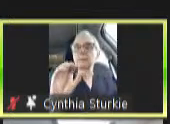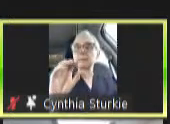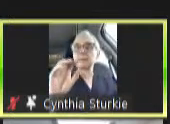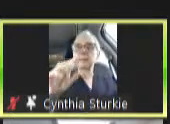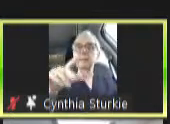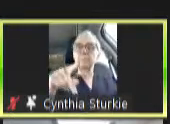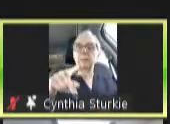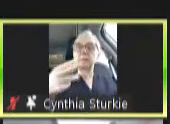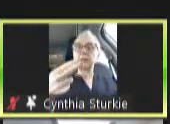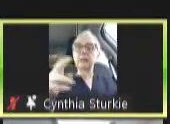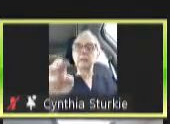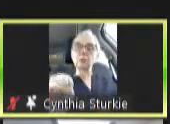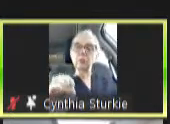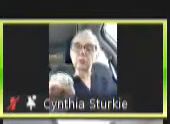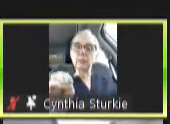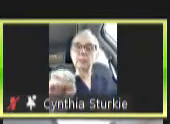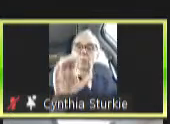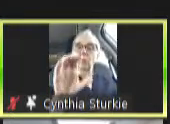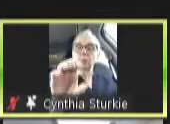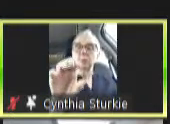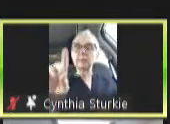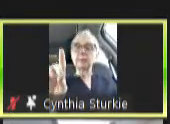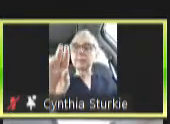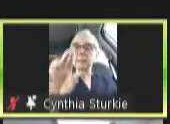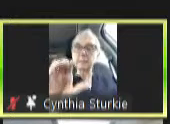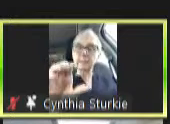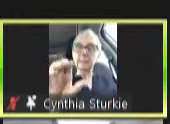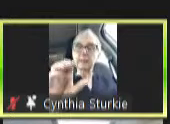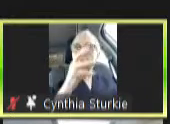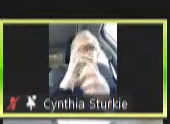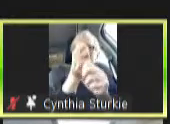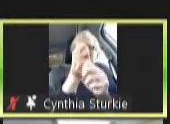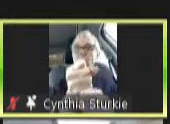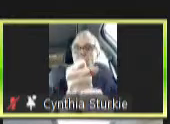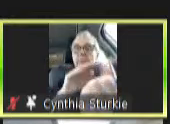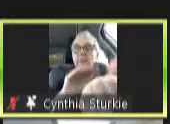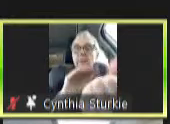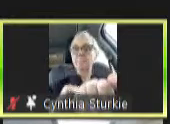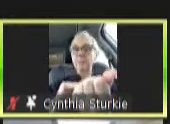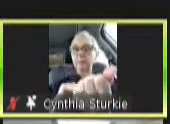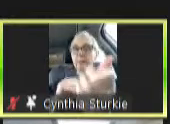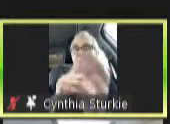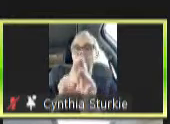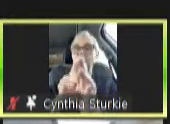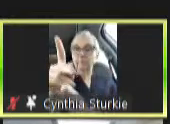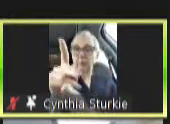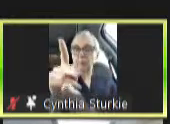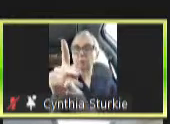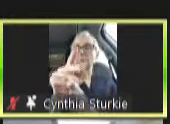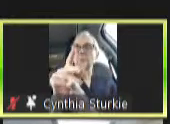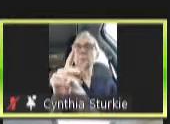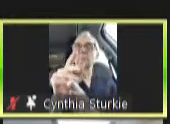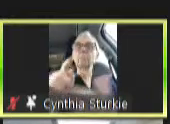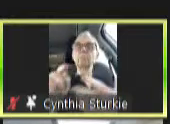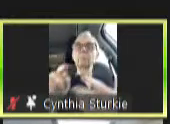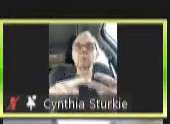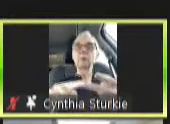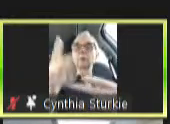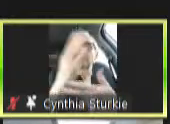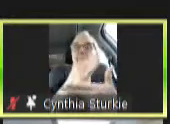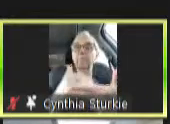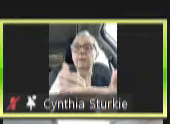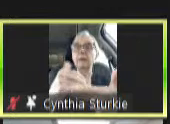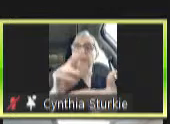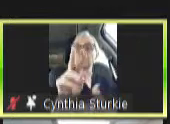CDC. And it featured medical professionals as trusted messengers of that information. Phase 2, which ran from April